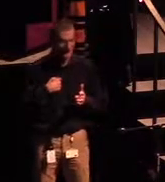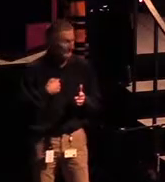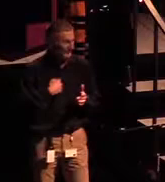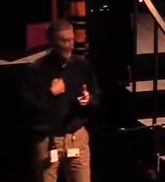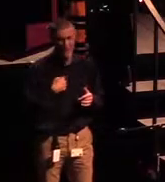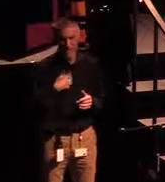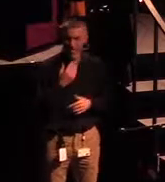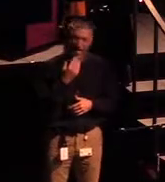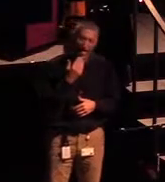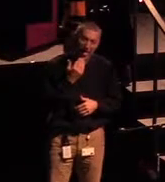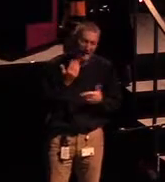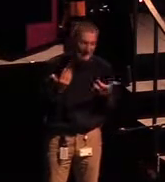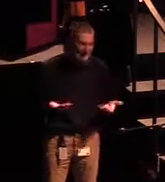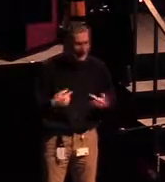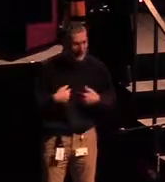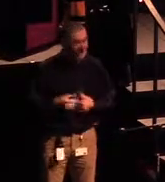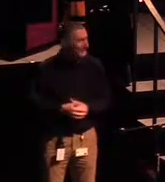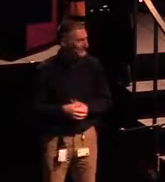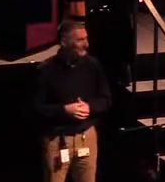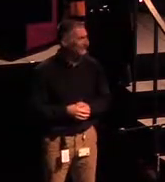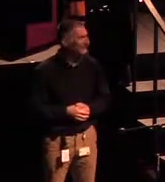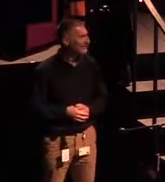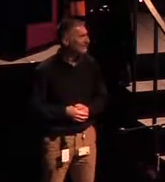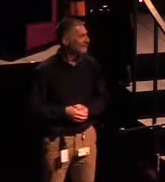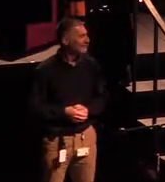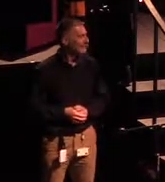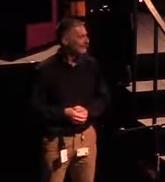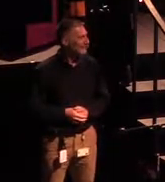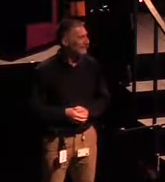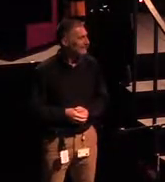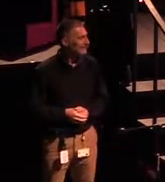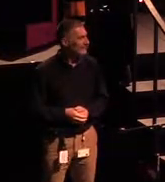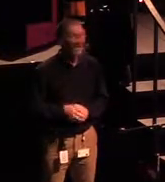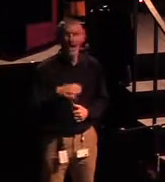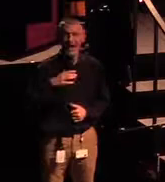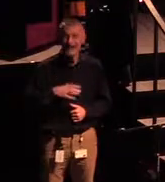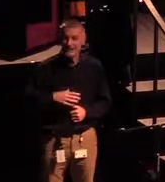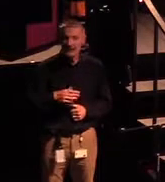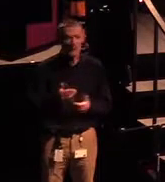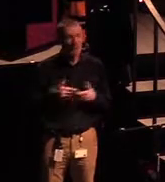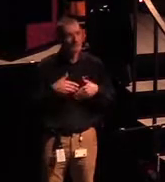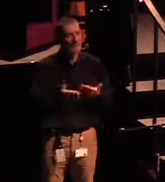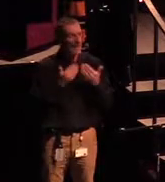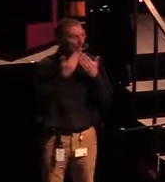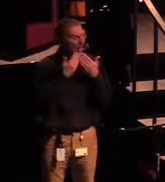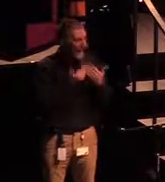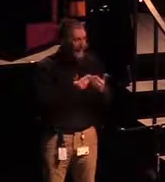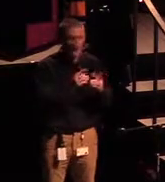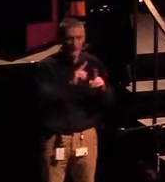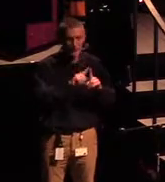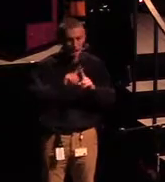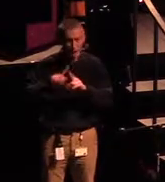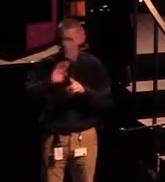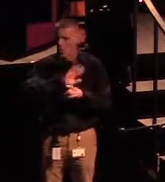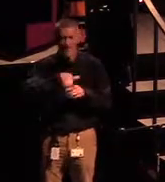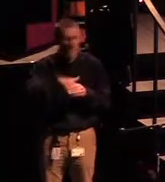So I'm going to stick to my notes as much as I can to get through this quickly. I do need to say some thanks to people. So all of the partners in this